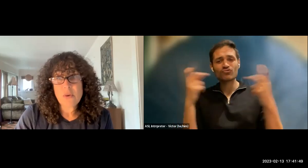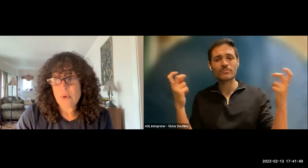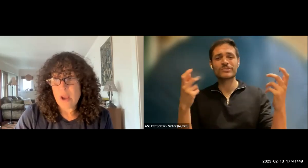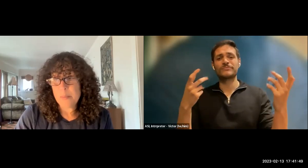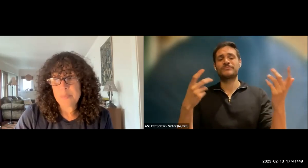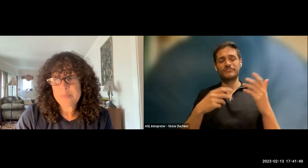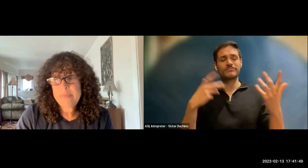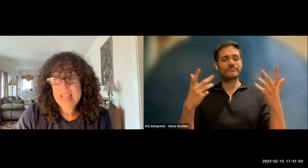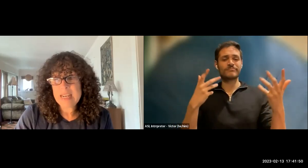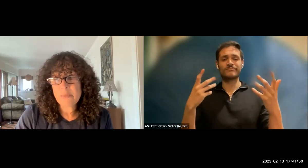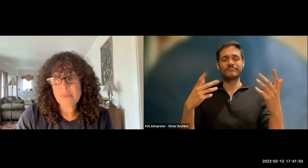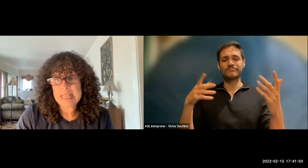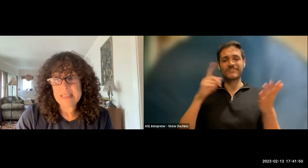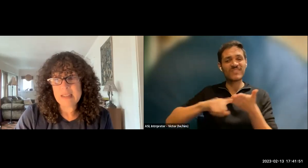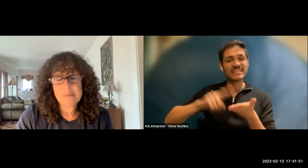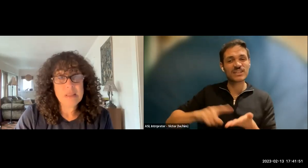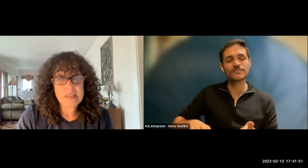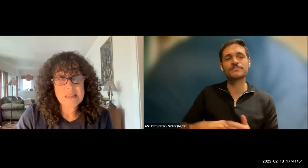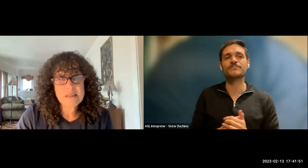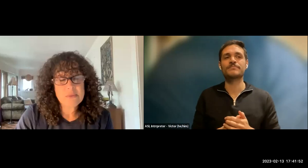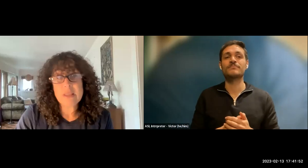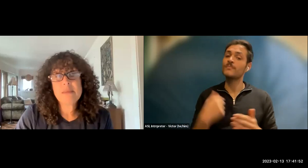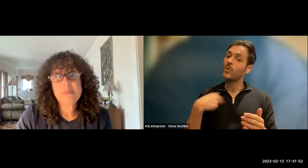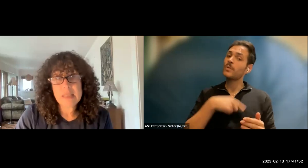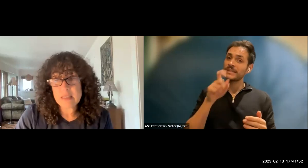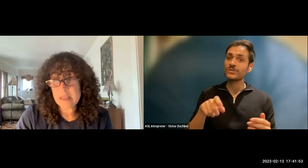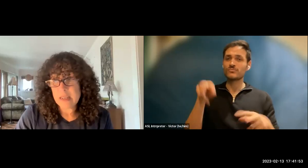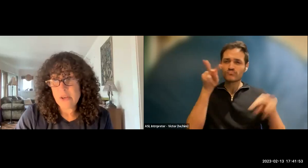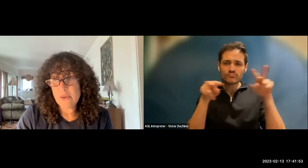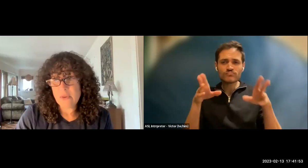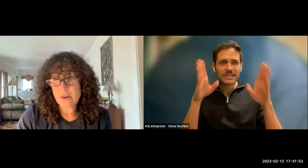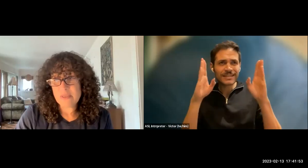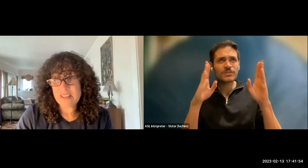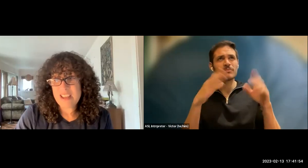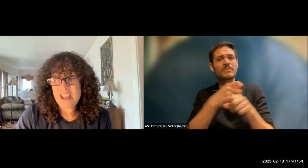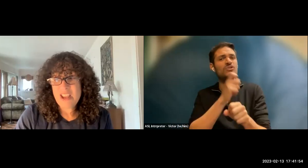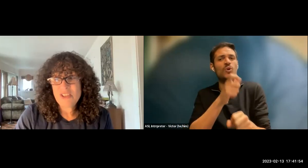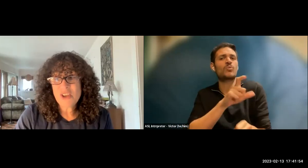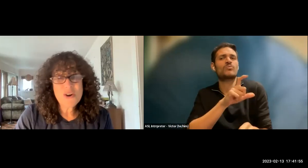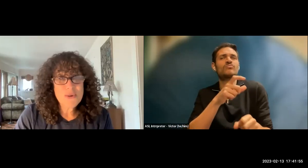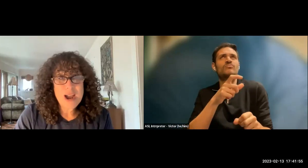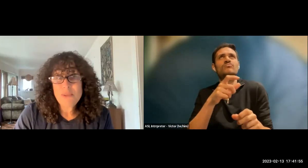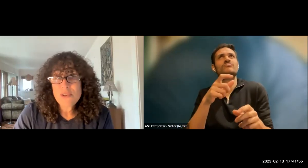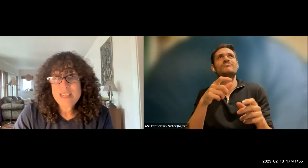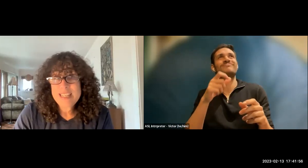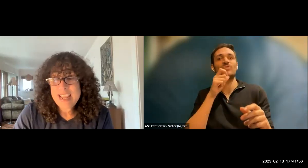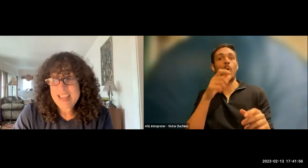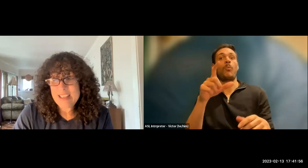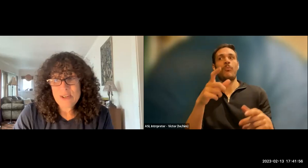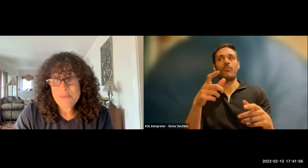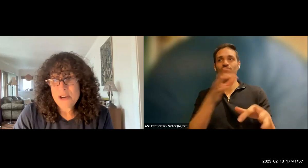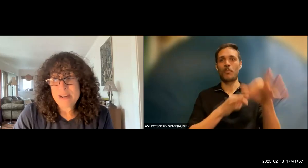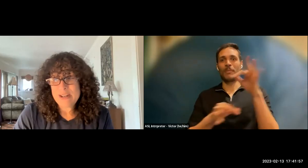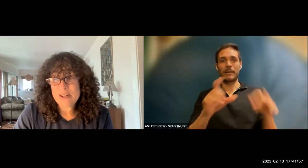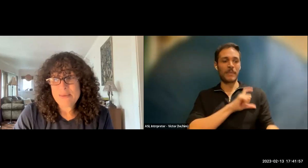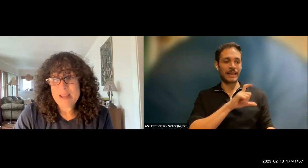don't end up replacing police with policing in new forms. So I'm joined today